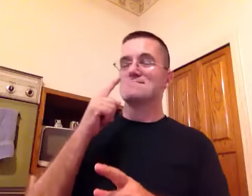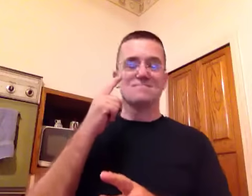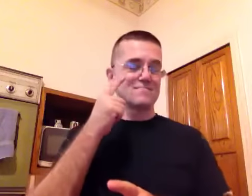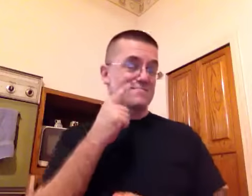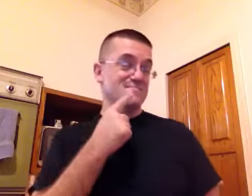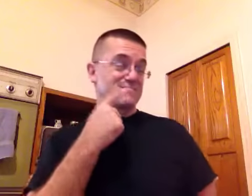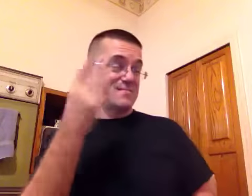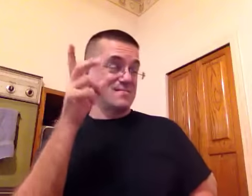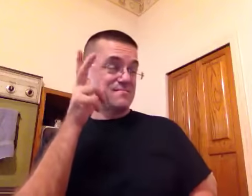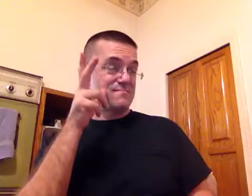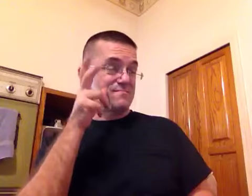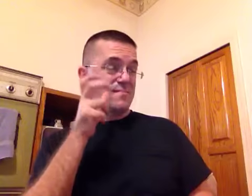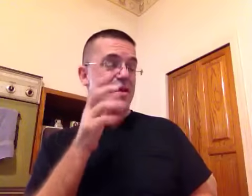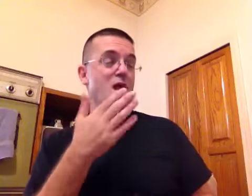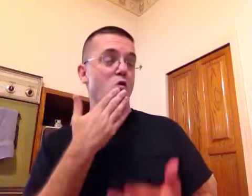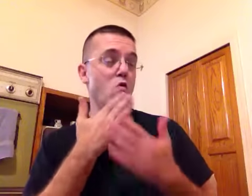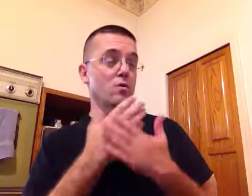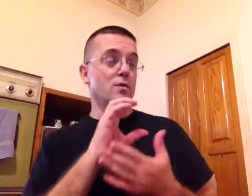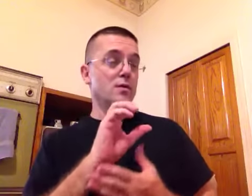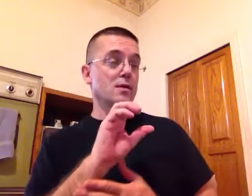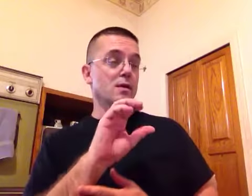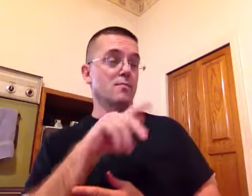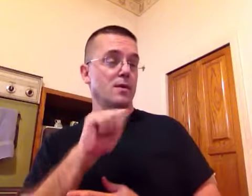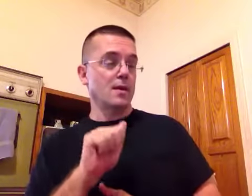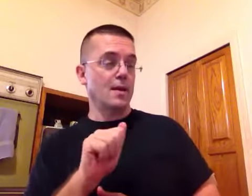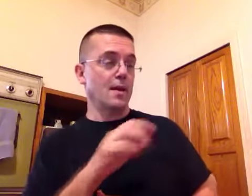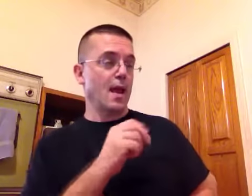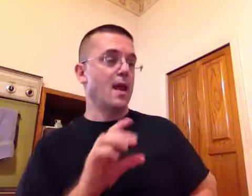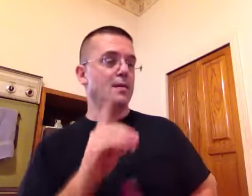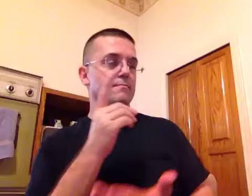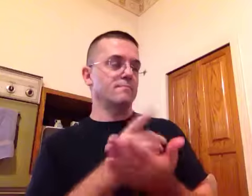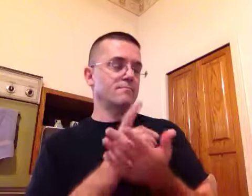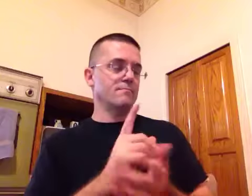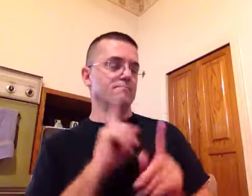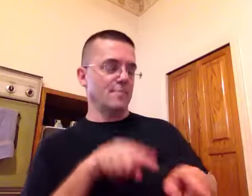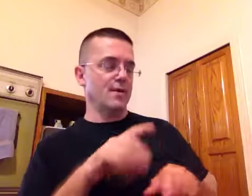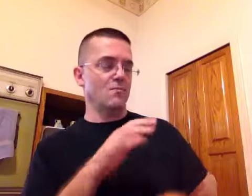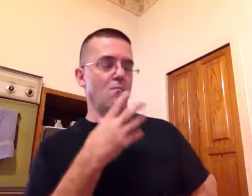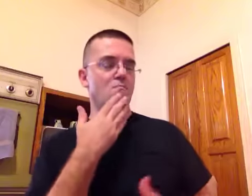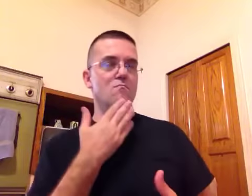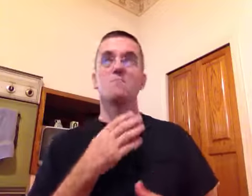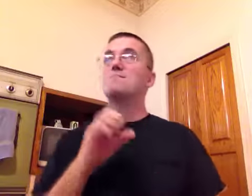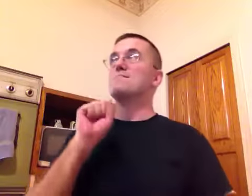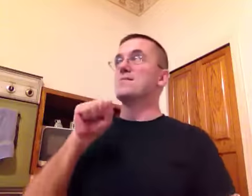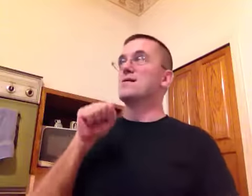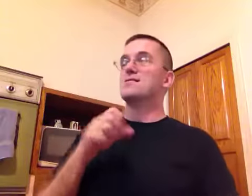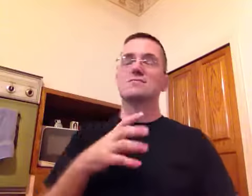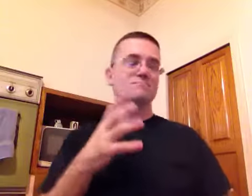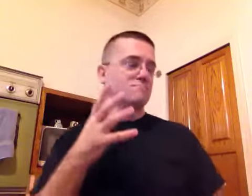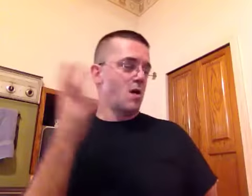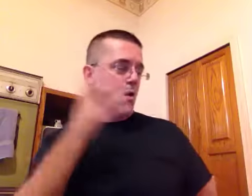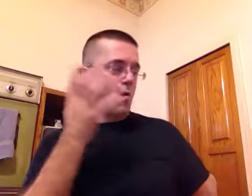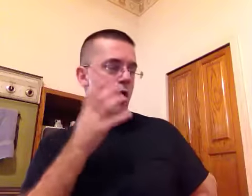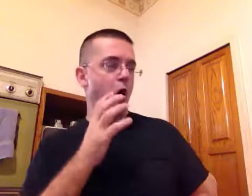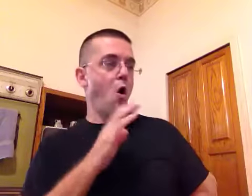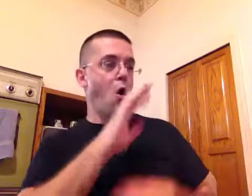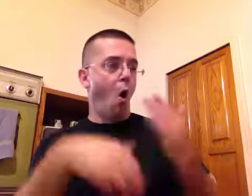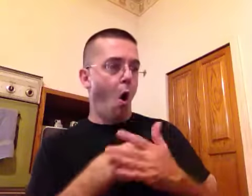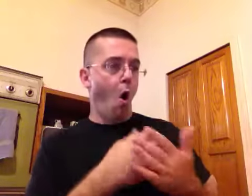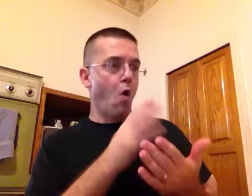too. Yes. Well, Kathy, I'm really, really proud of you. I'm very excited. Well, what kind? It was all student loan debt? All student loan debt, yes. Every bit of it. So you